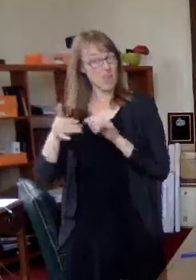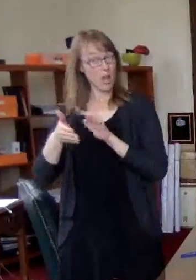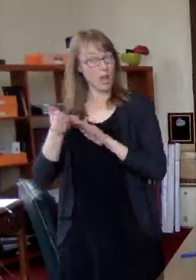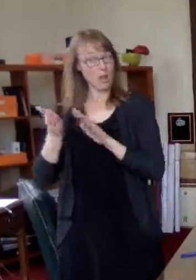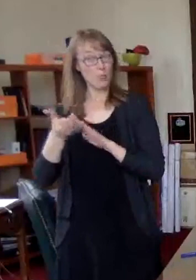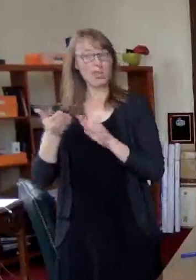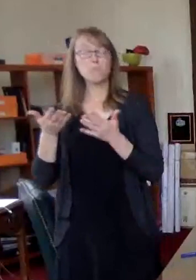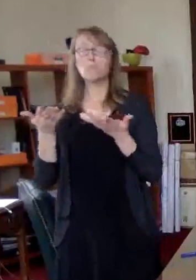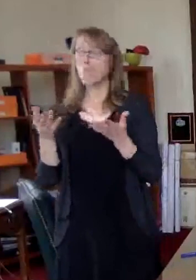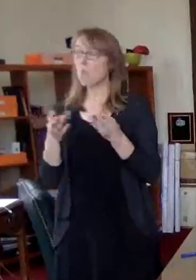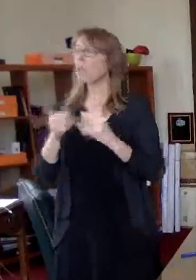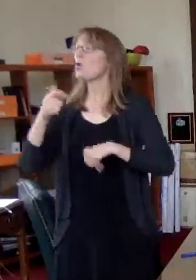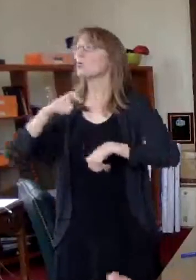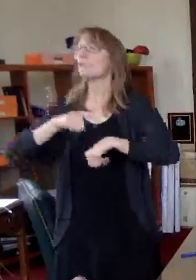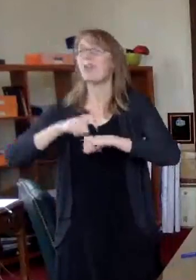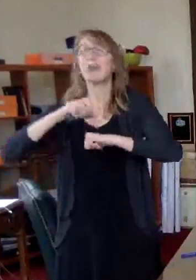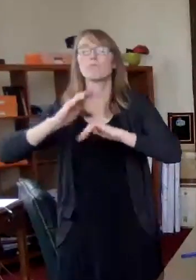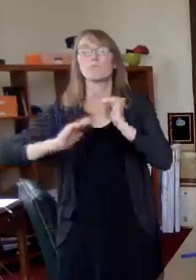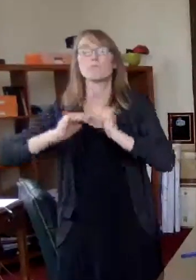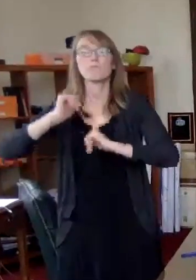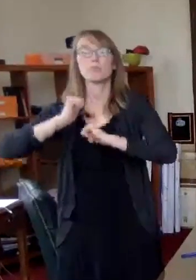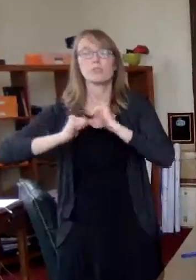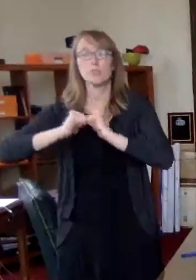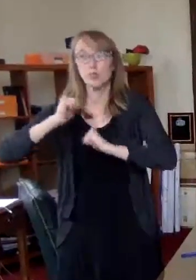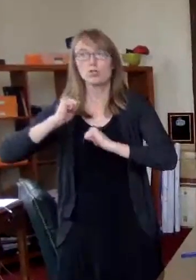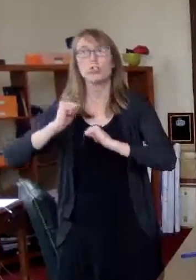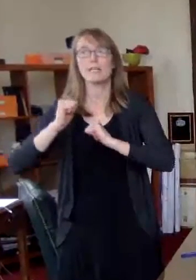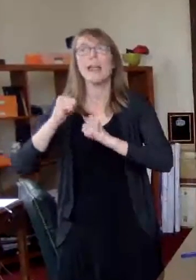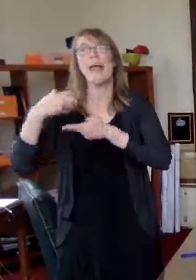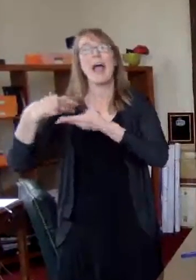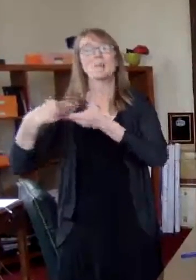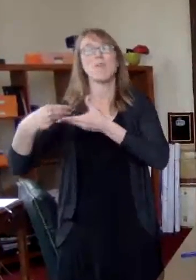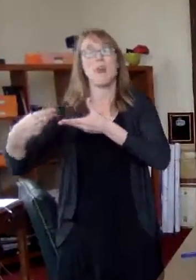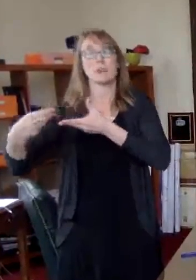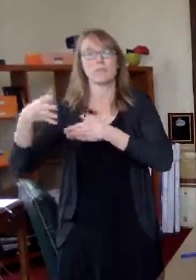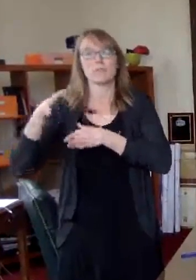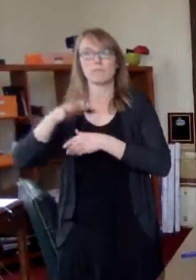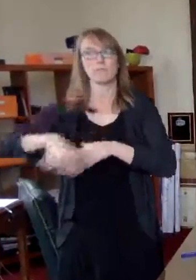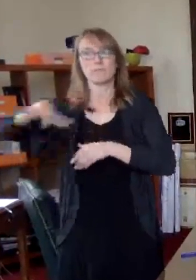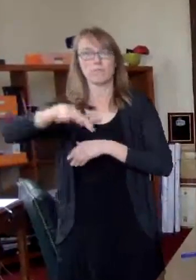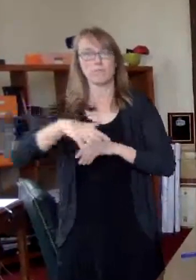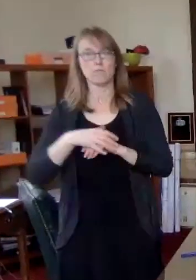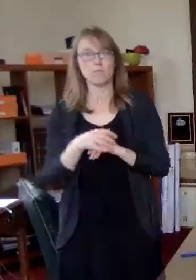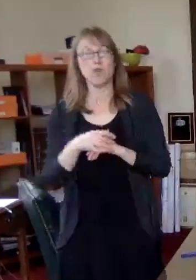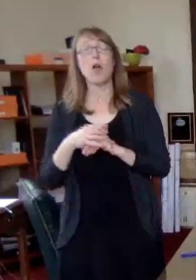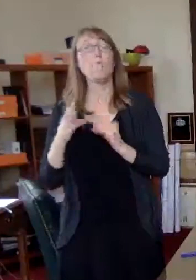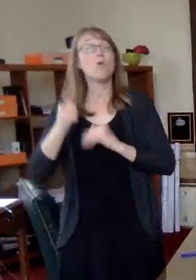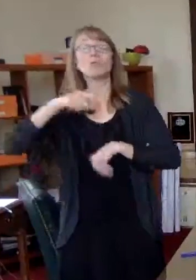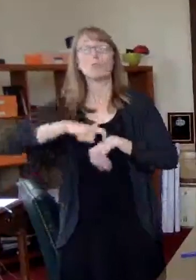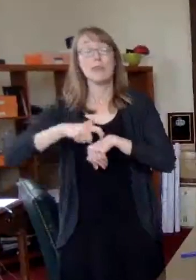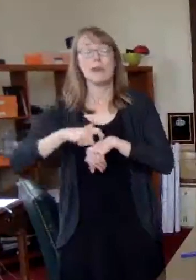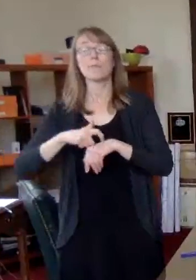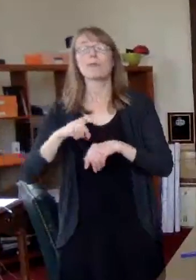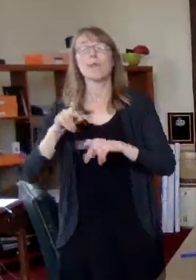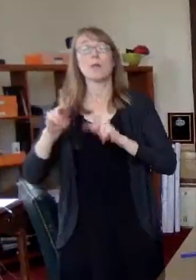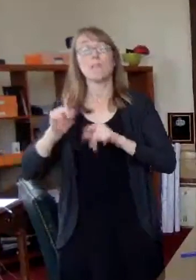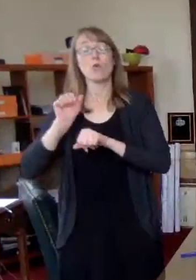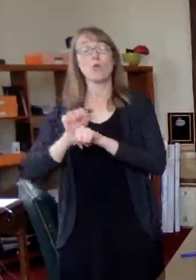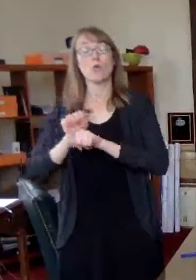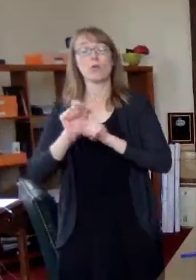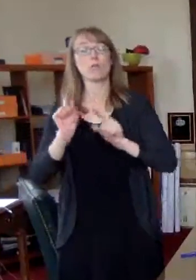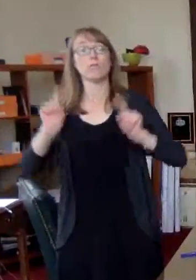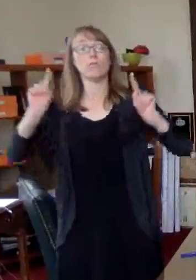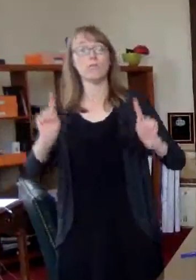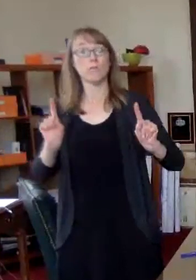it's also fairly easy to maintain that 6-foot distance. When we put that in as an exempt business, we thought about some things. For